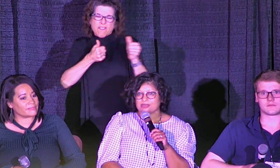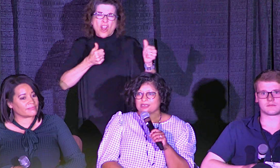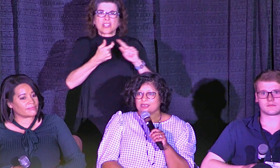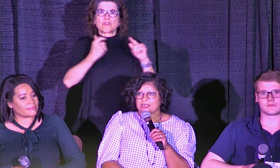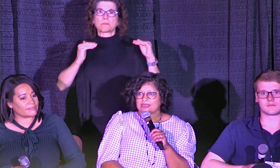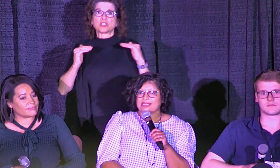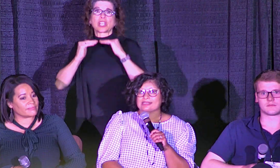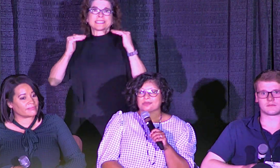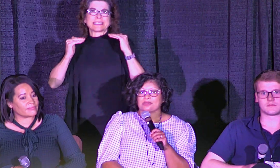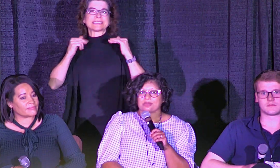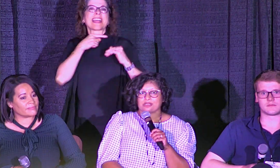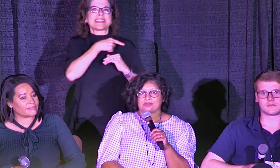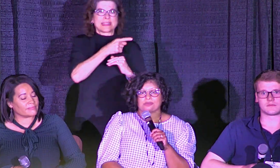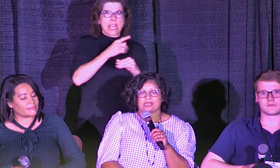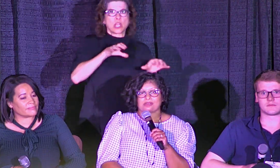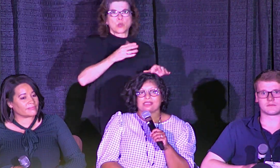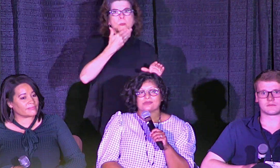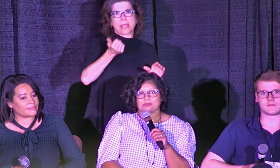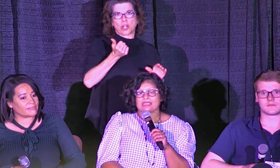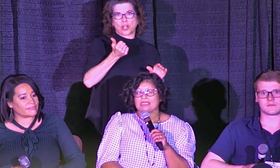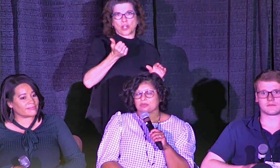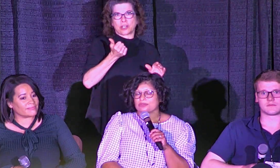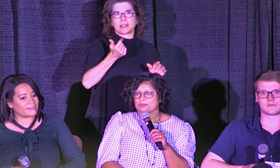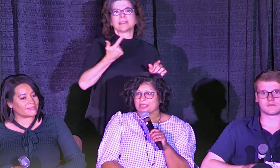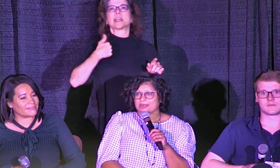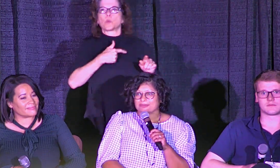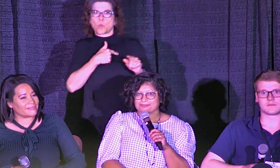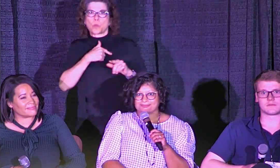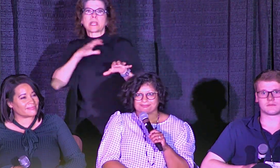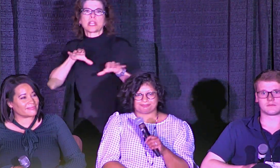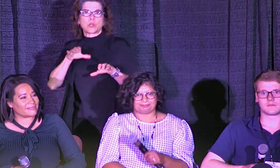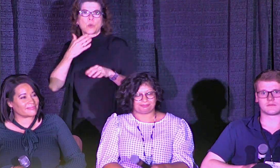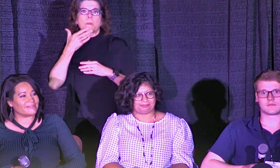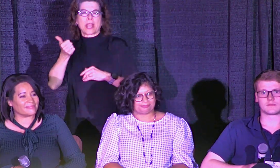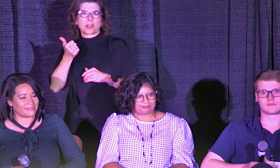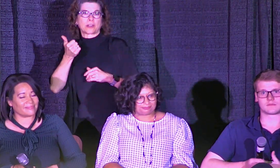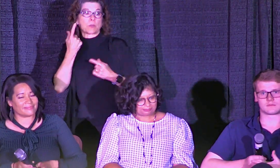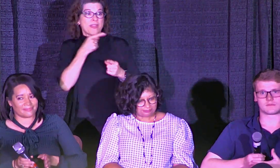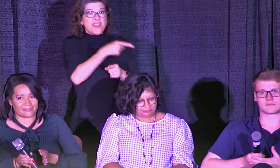better. That's when we all do better, and that's when my kid will do better.